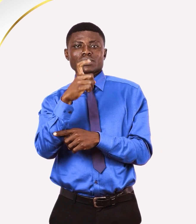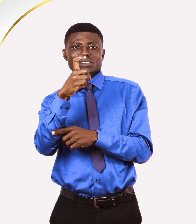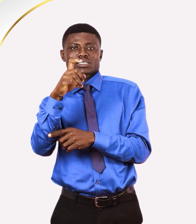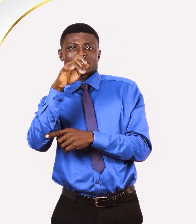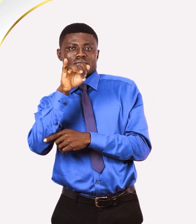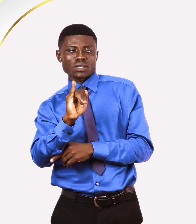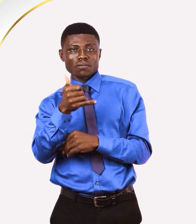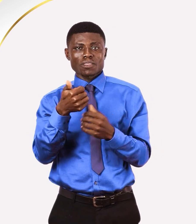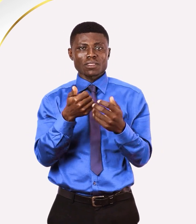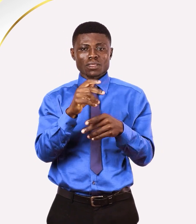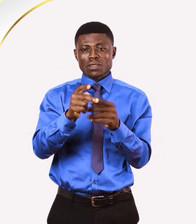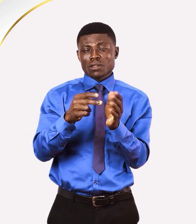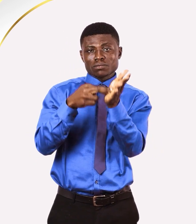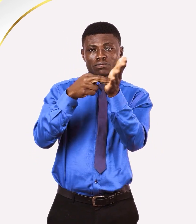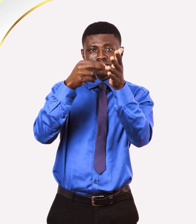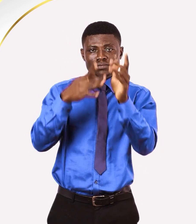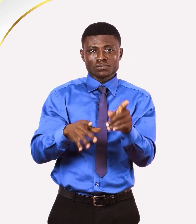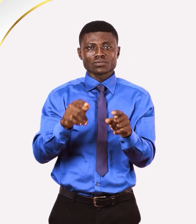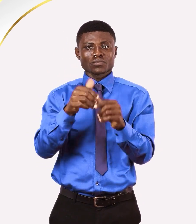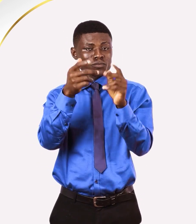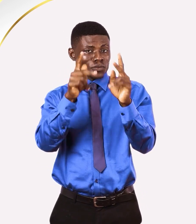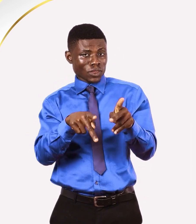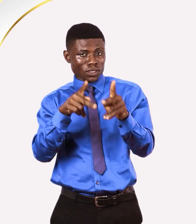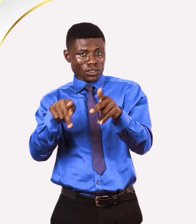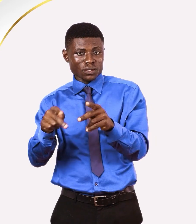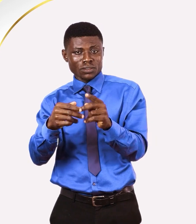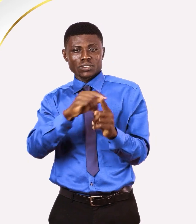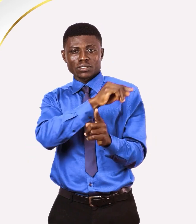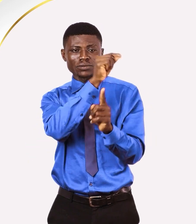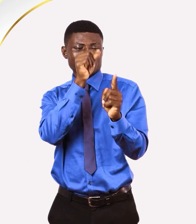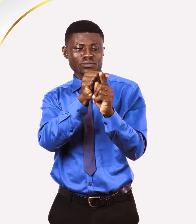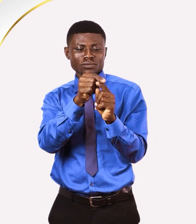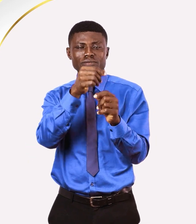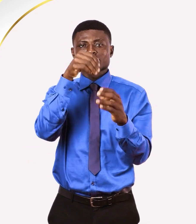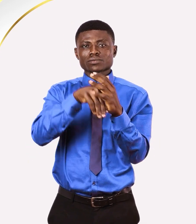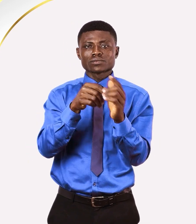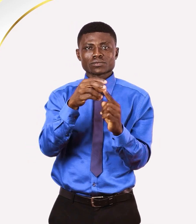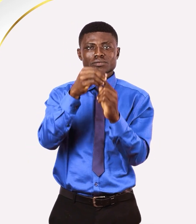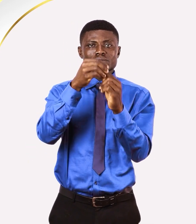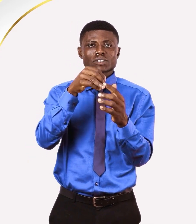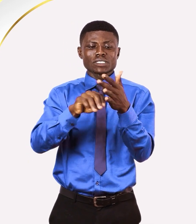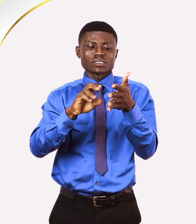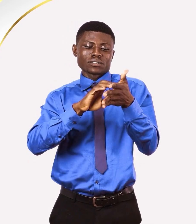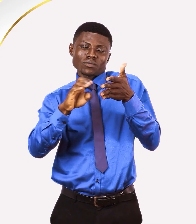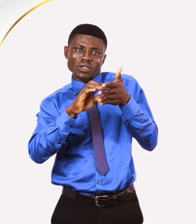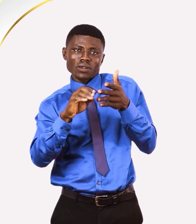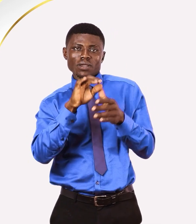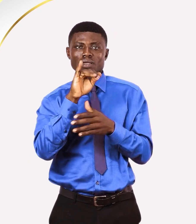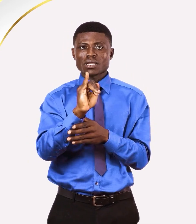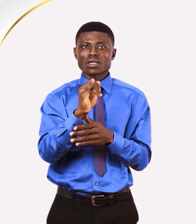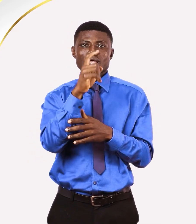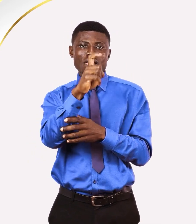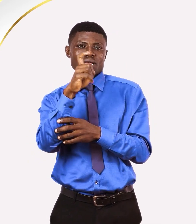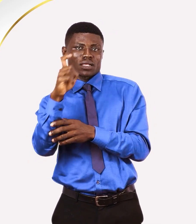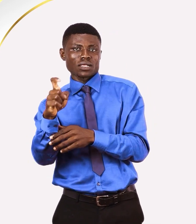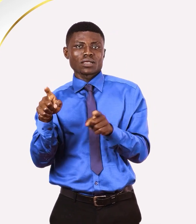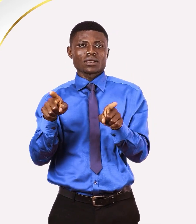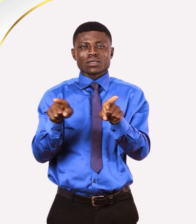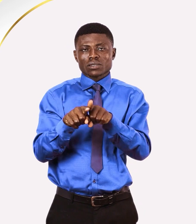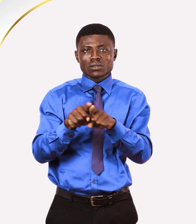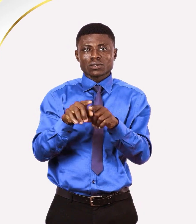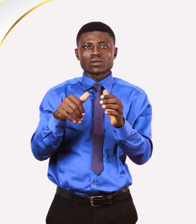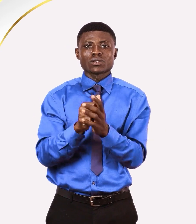XXI. The representatives of the persons specified in subparagraphs I to XX